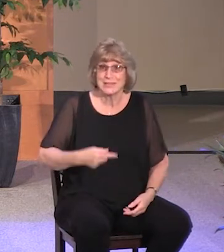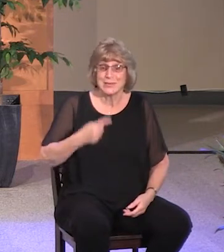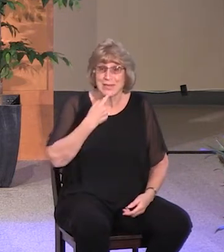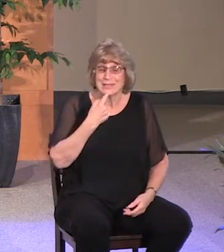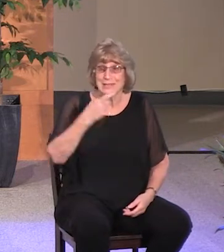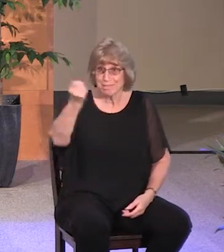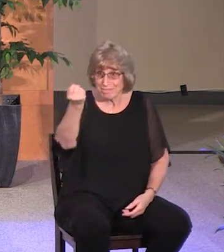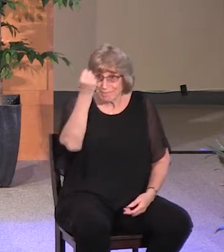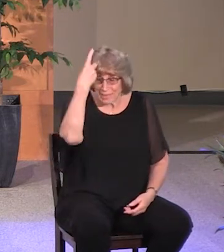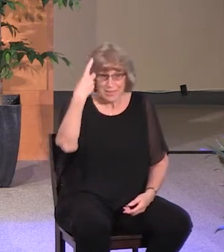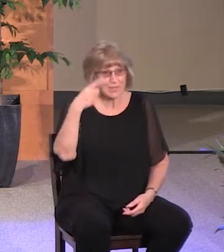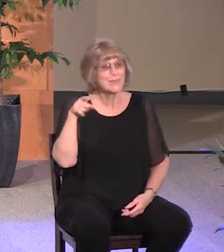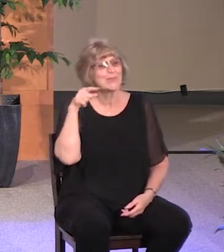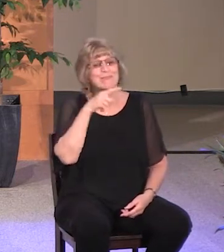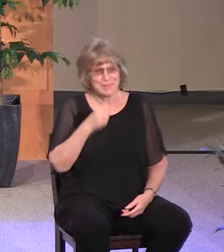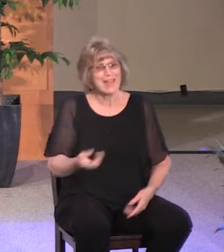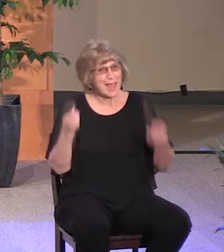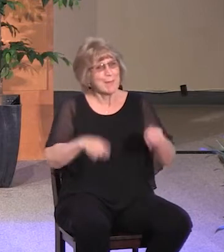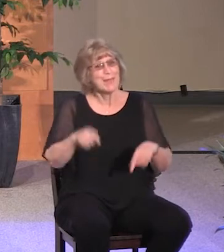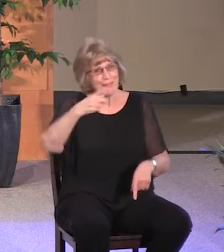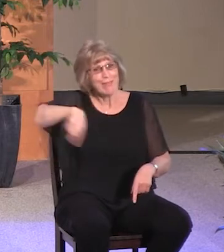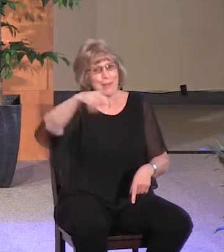mean that they will realize that they were wrong.